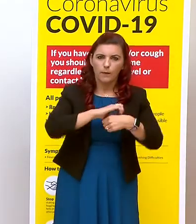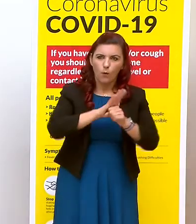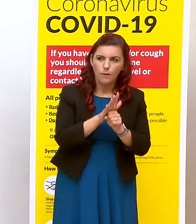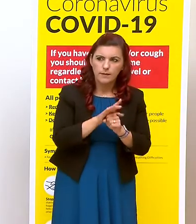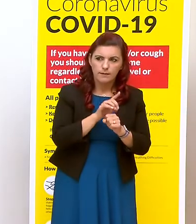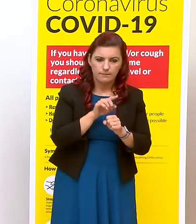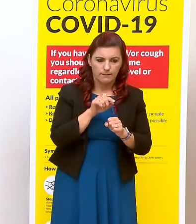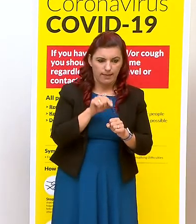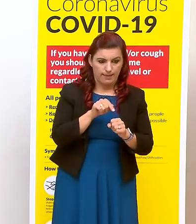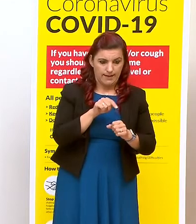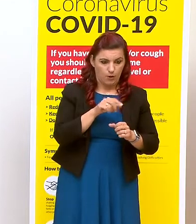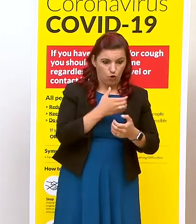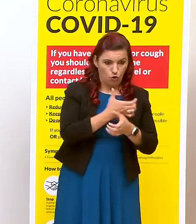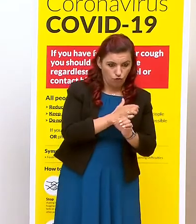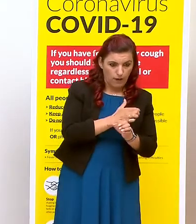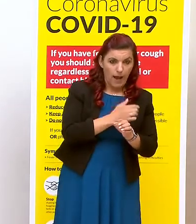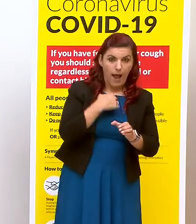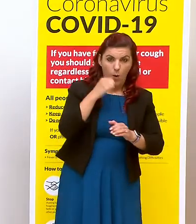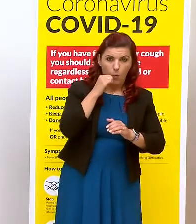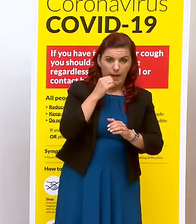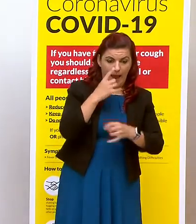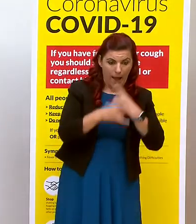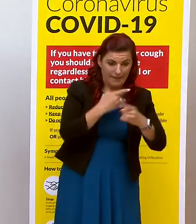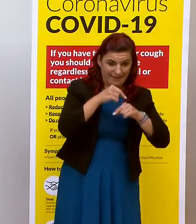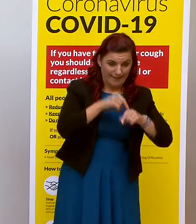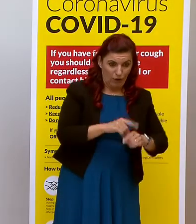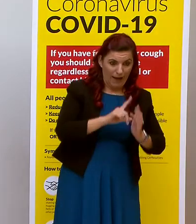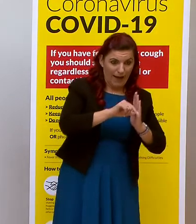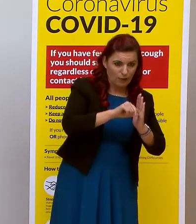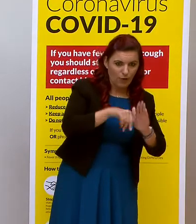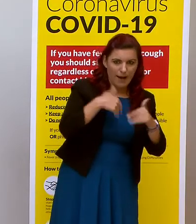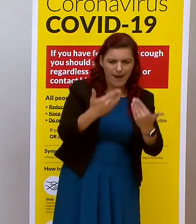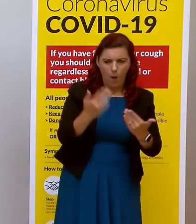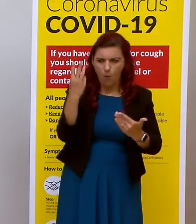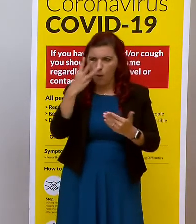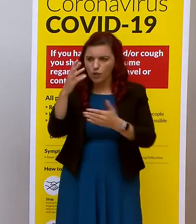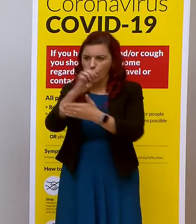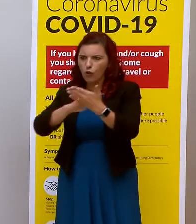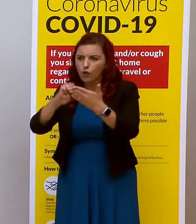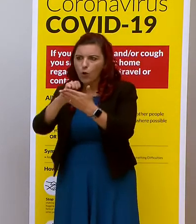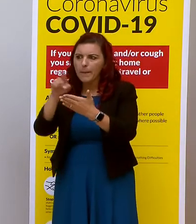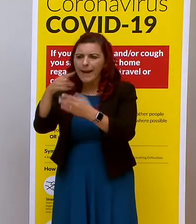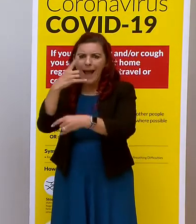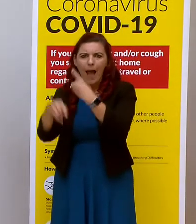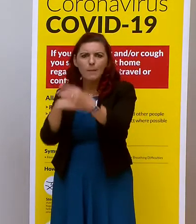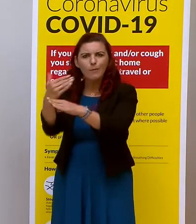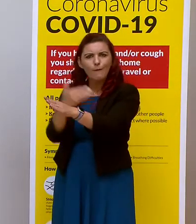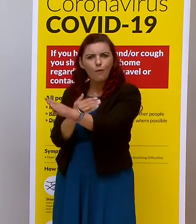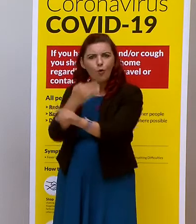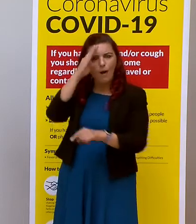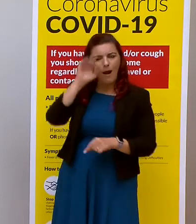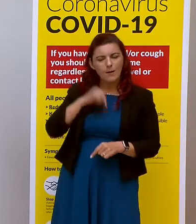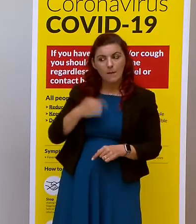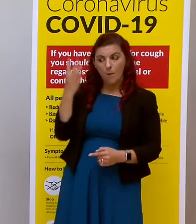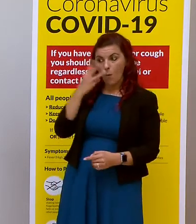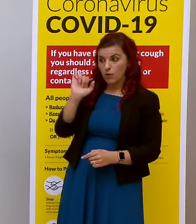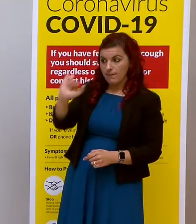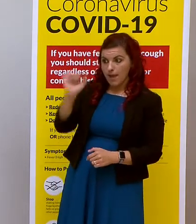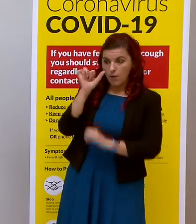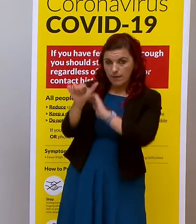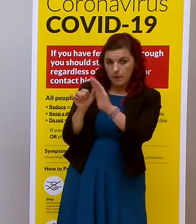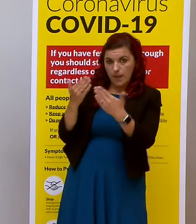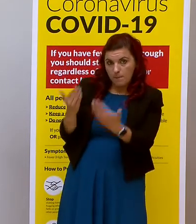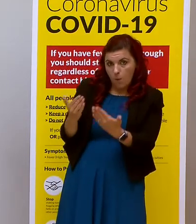than other European countries. We are now watching their experience as they open up schools, and the amount of information we have about the virus, how it's